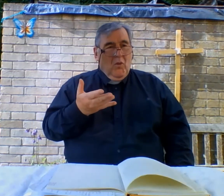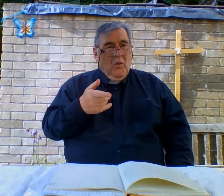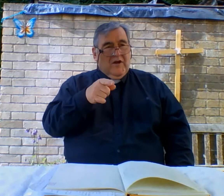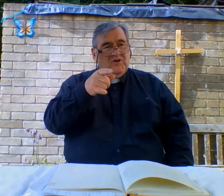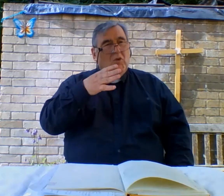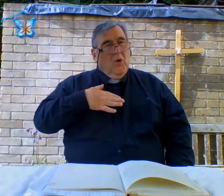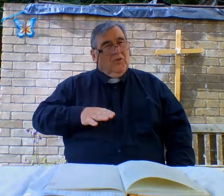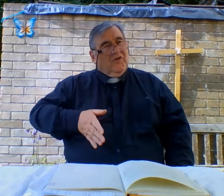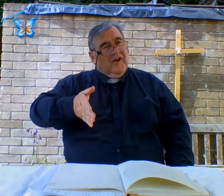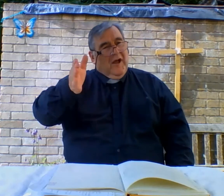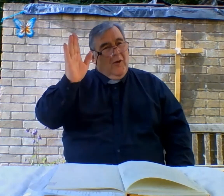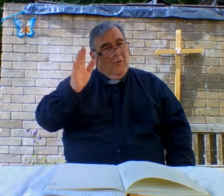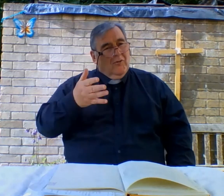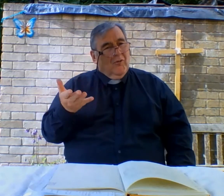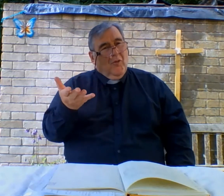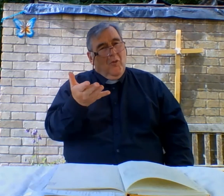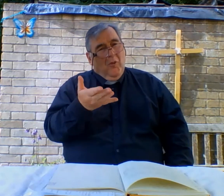Where do you want to go? Where?